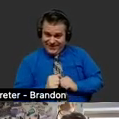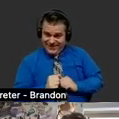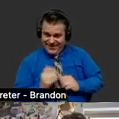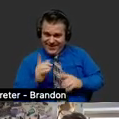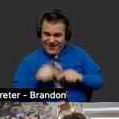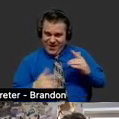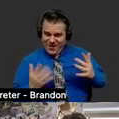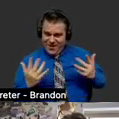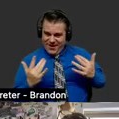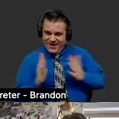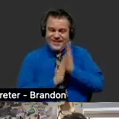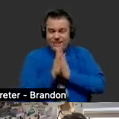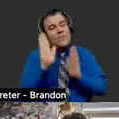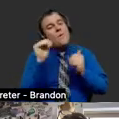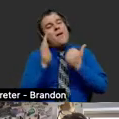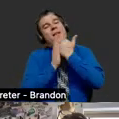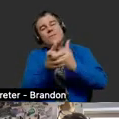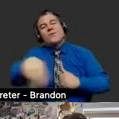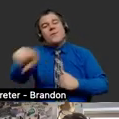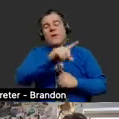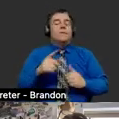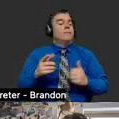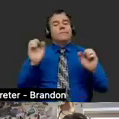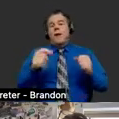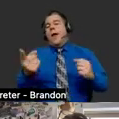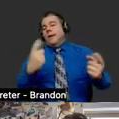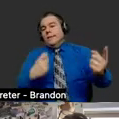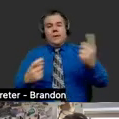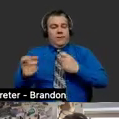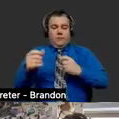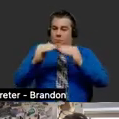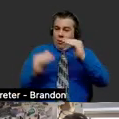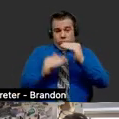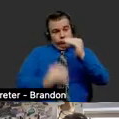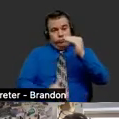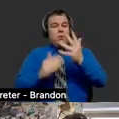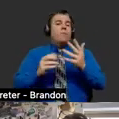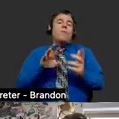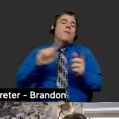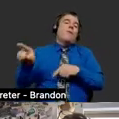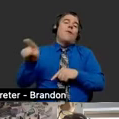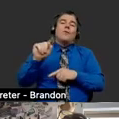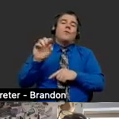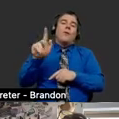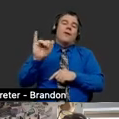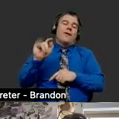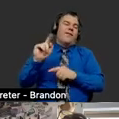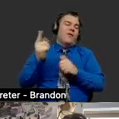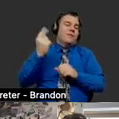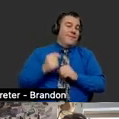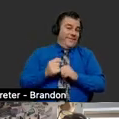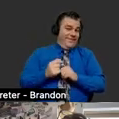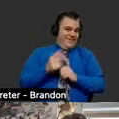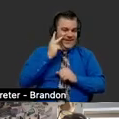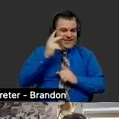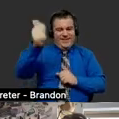So hope this helps you guys, and you feel free to ask a few questions below, but maybe go to the toolkit first. Okay, we'll see you